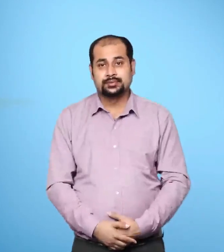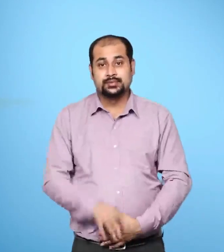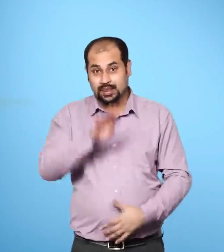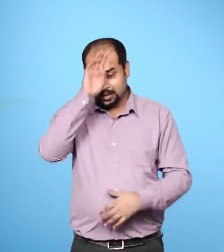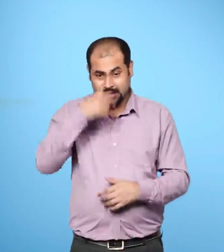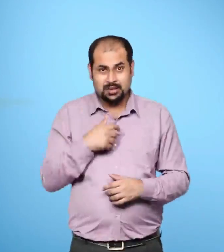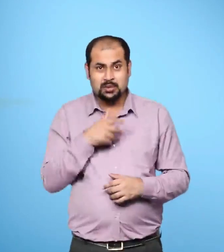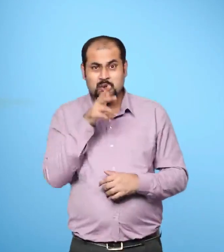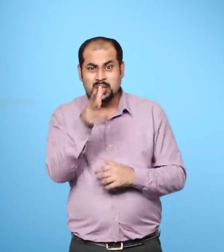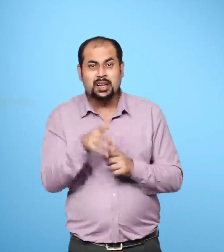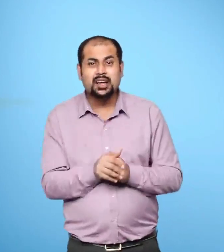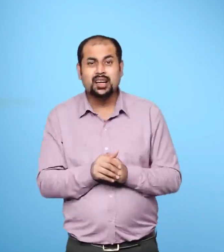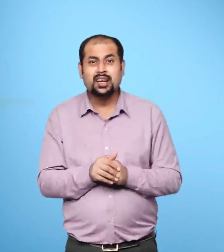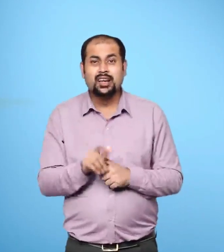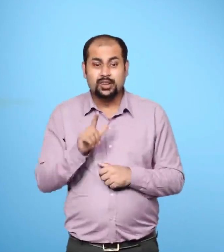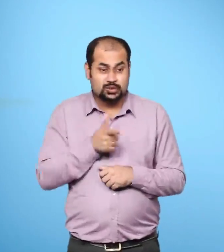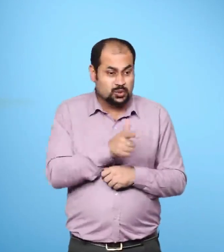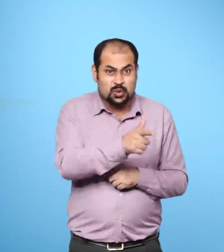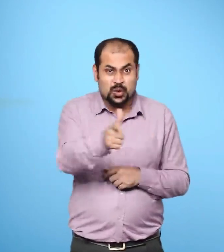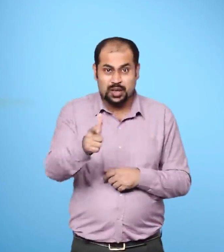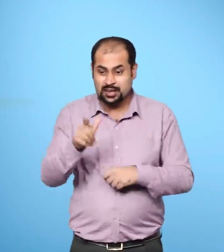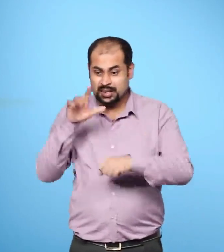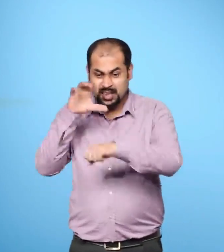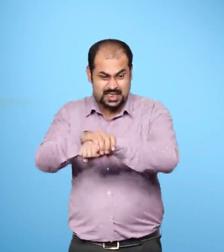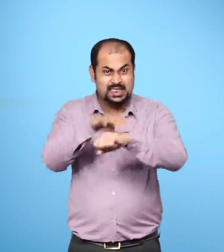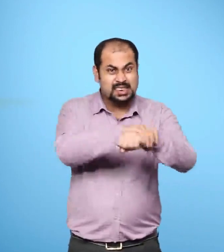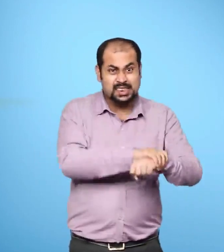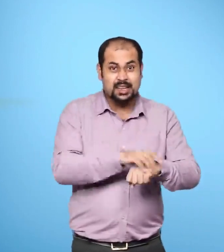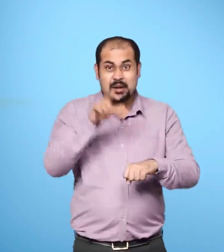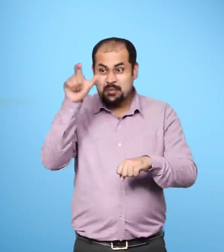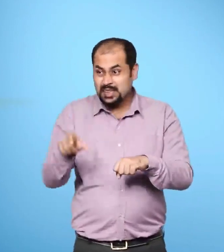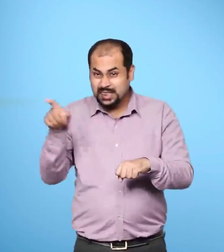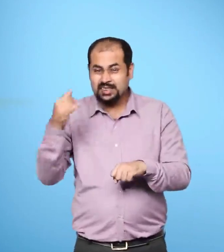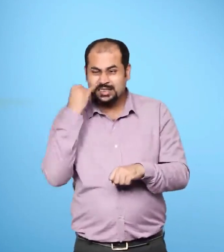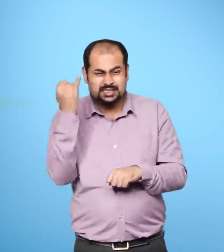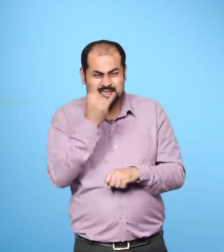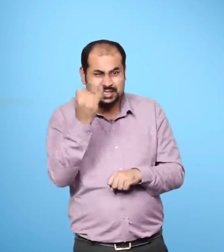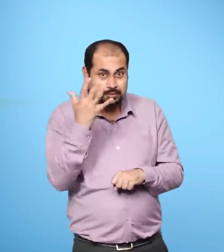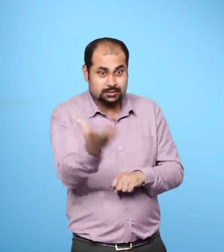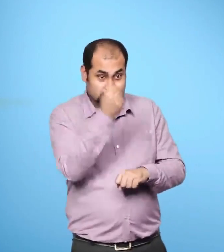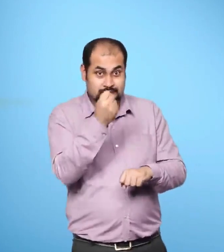The king is saying, "I want someone to catch the rats in a basket.